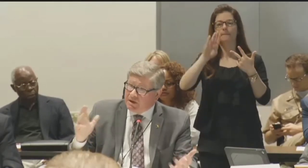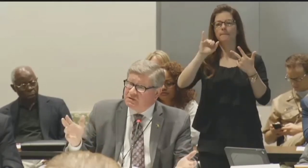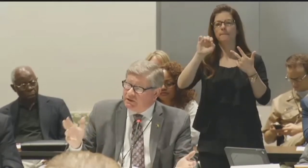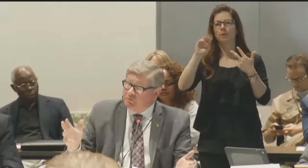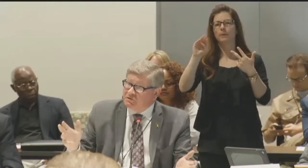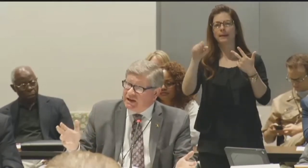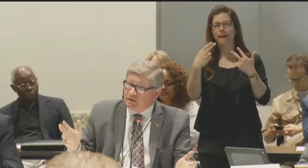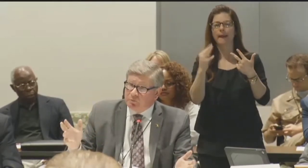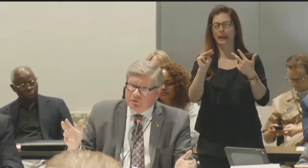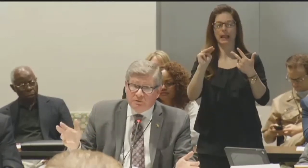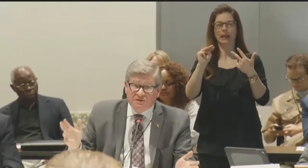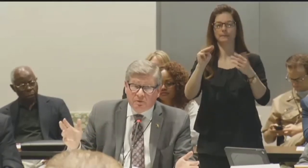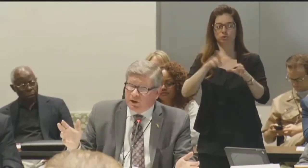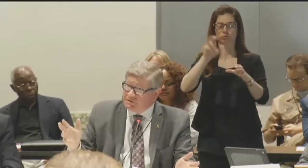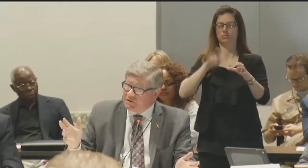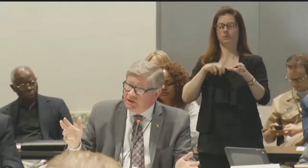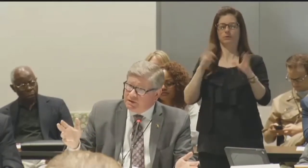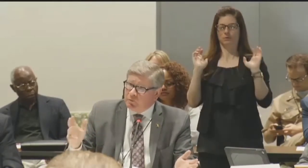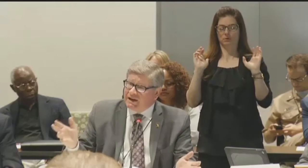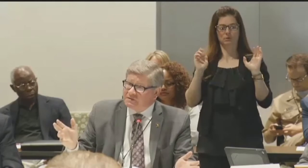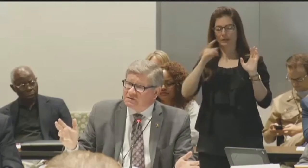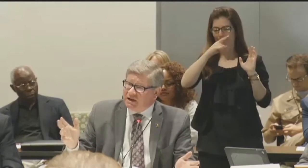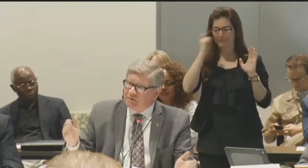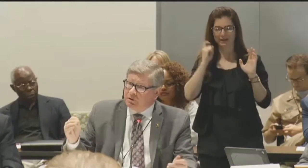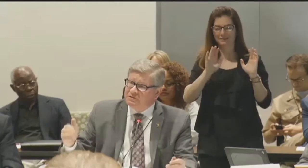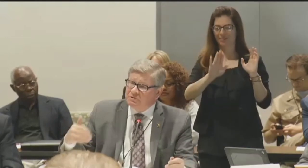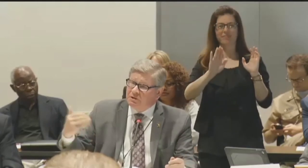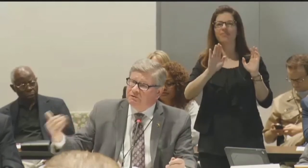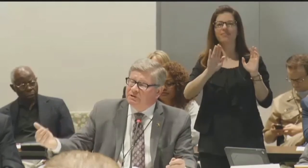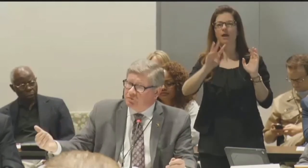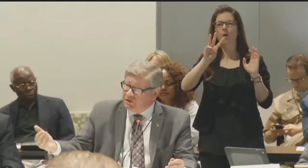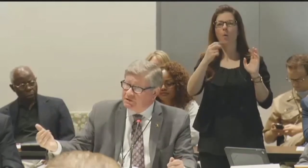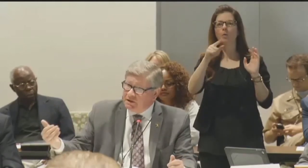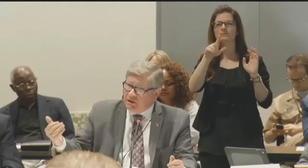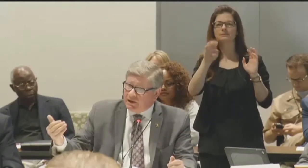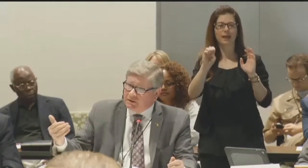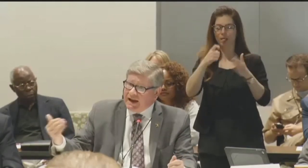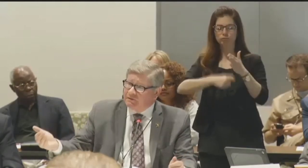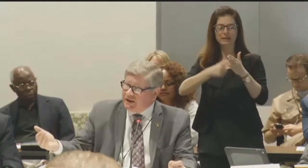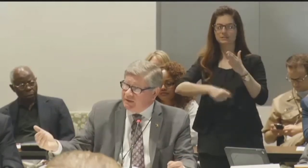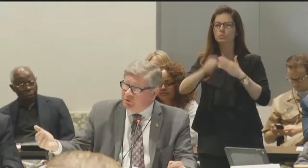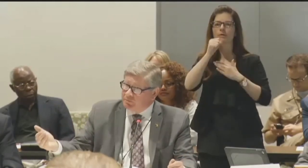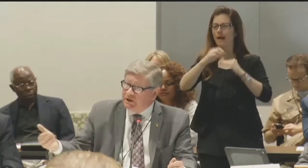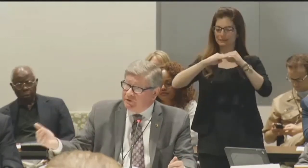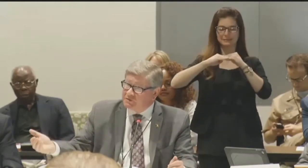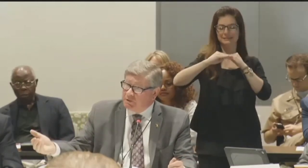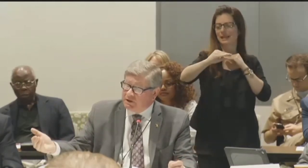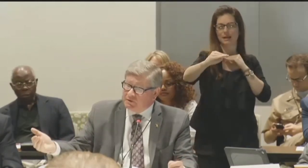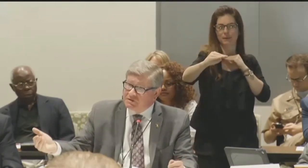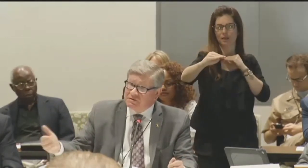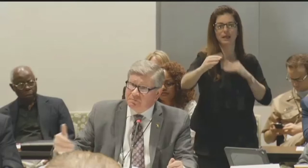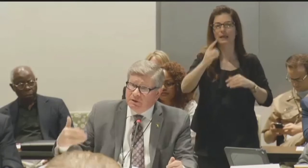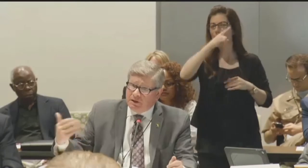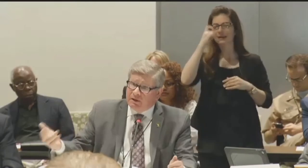they basically were saddled with wholesale rates that were not sustainable as a result of Detroit's lack of capital reinvestment